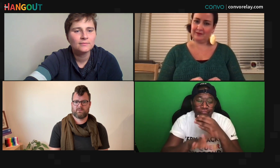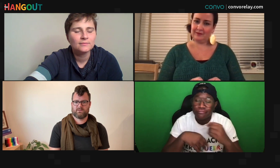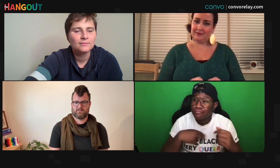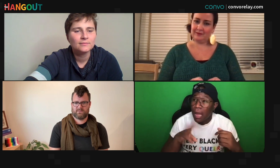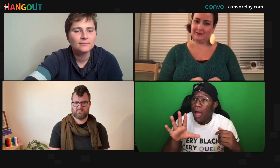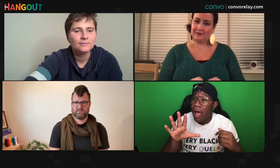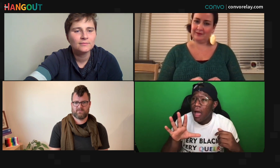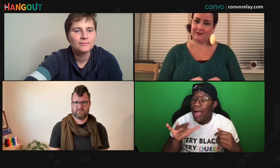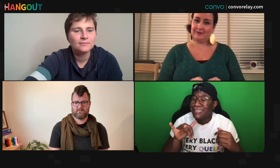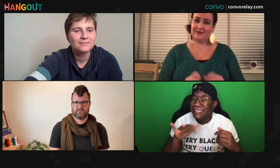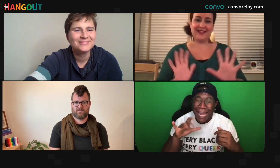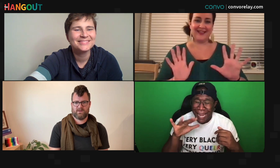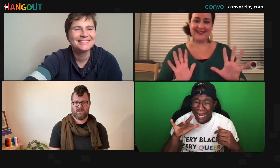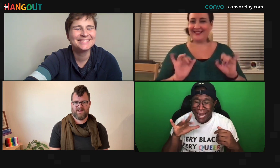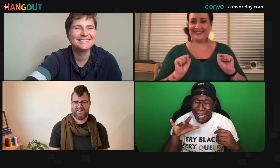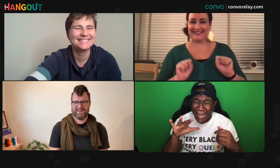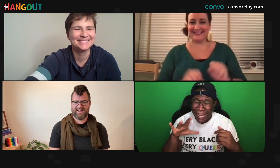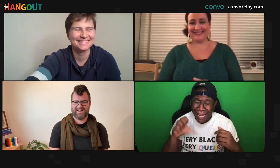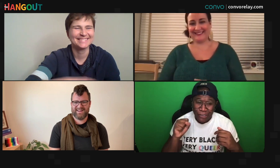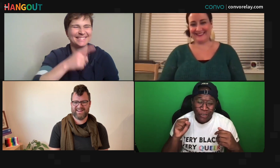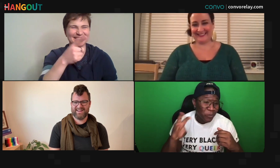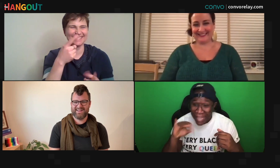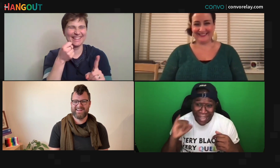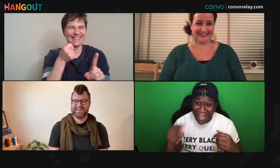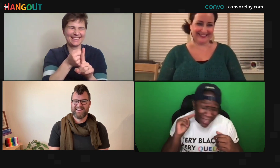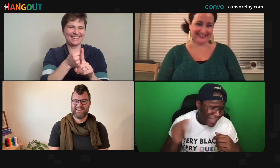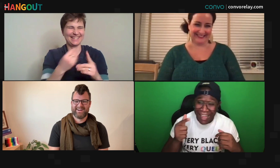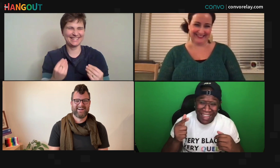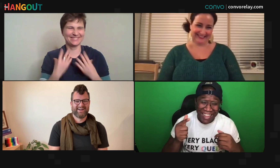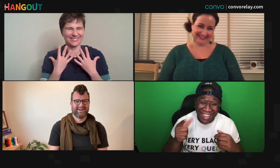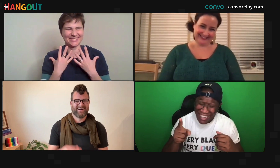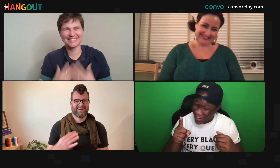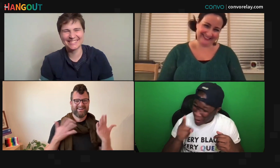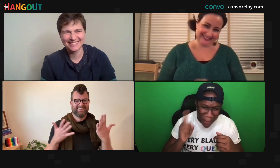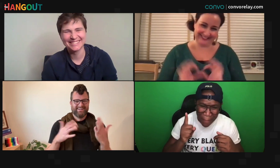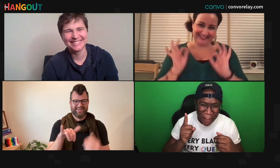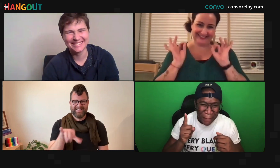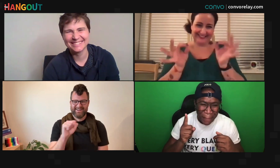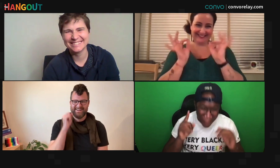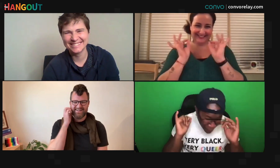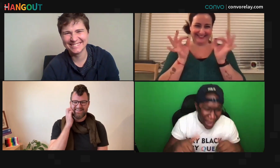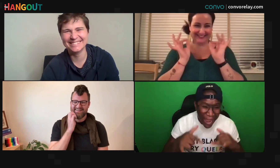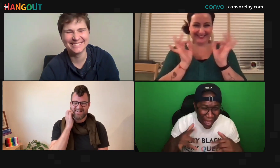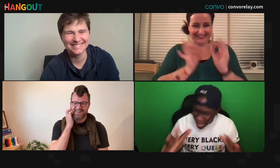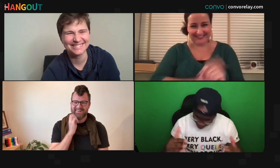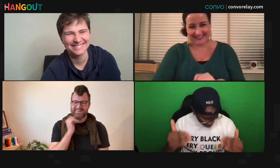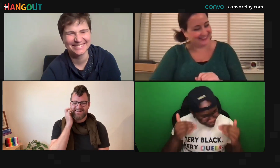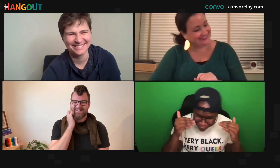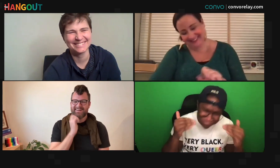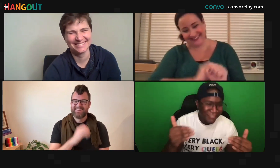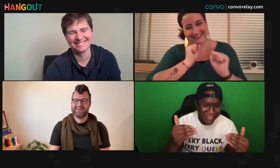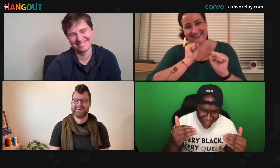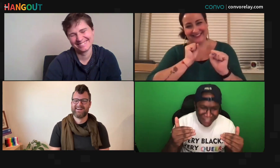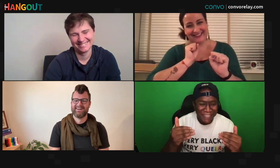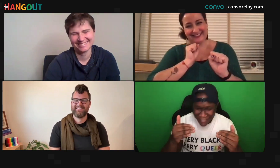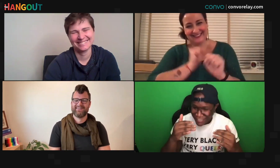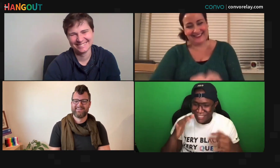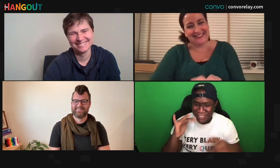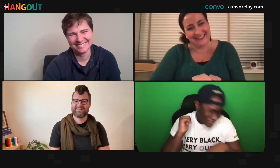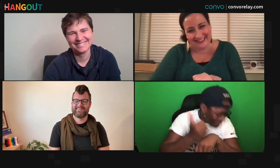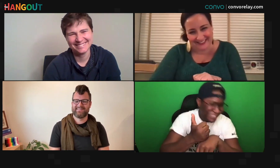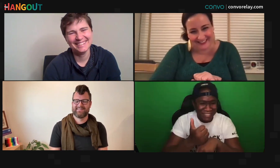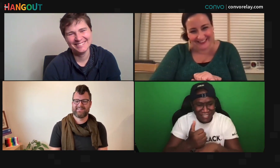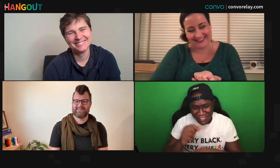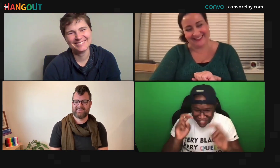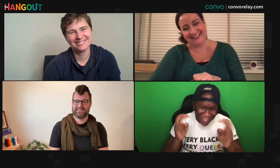a walk, and I saw a player at a basketball court, and he just swished the ball, and I thought,